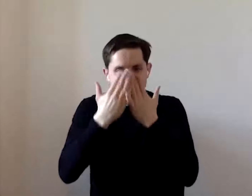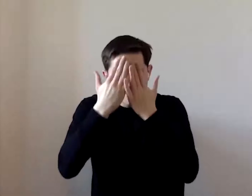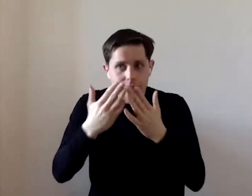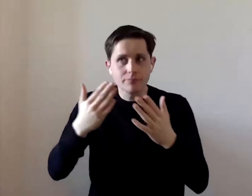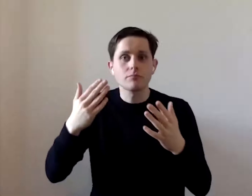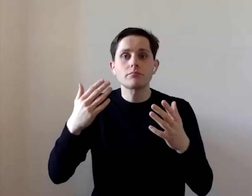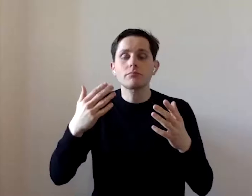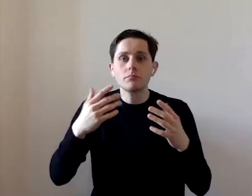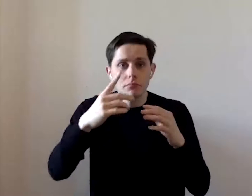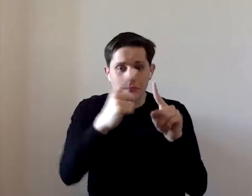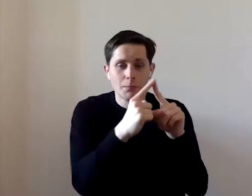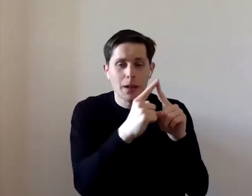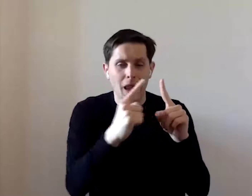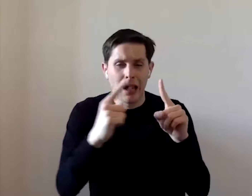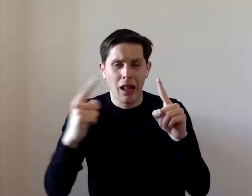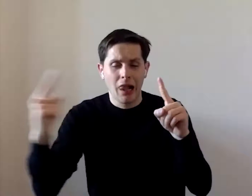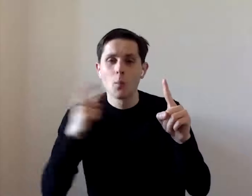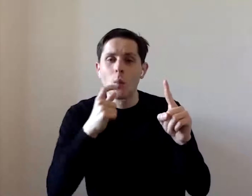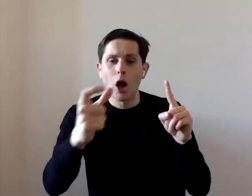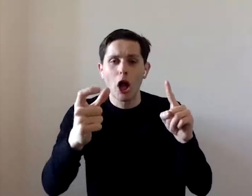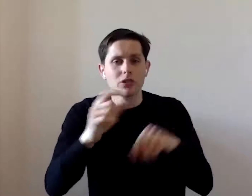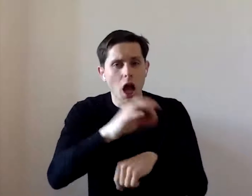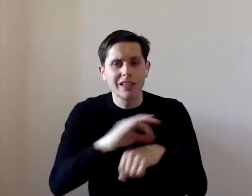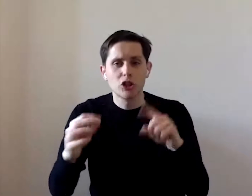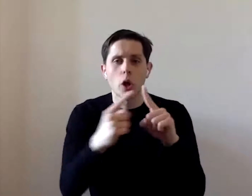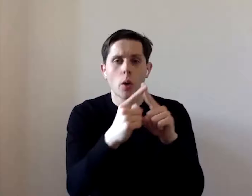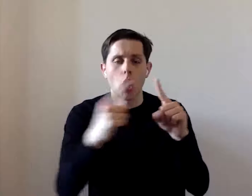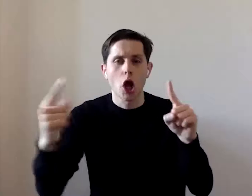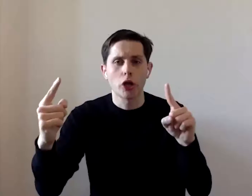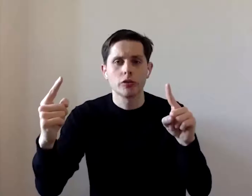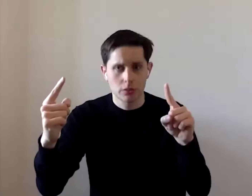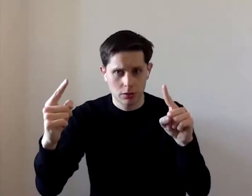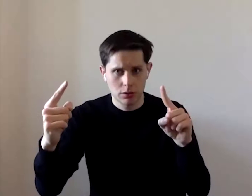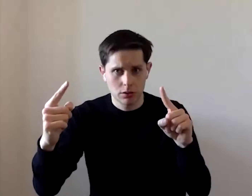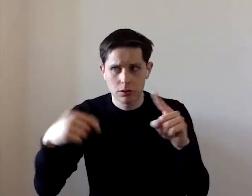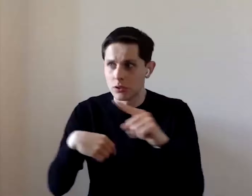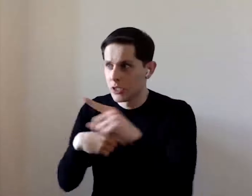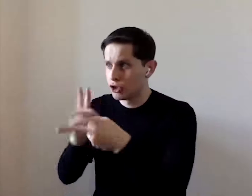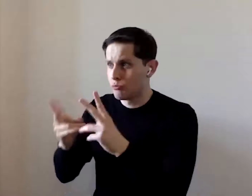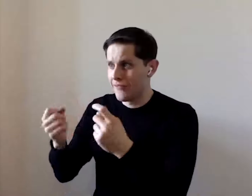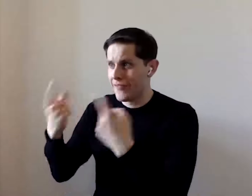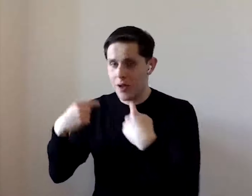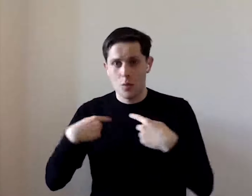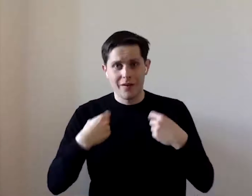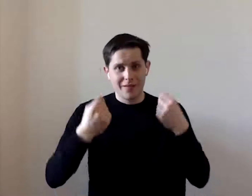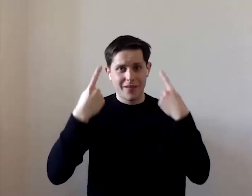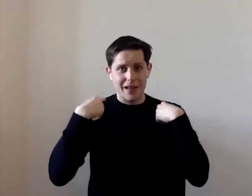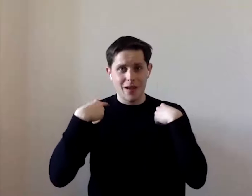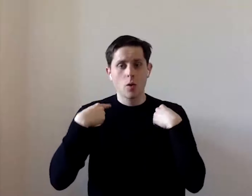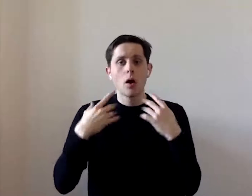for instance, when I'm learning a new subject, as I was in my master's and my BA, I'm looking at this jargon and thinking, I don't know what this word